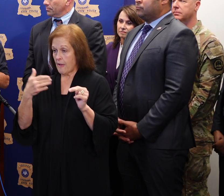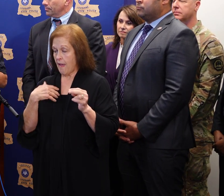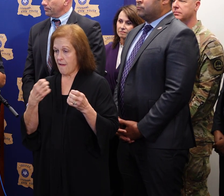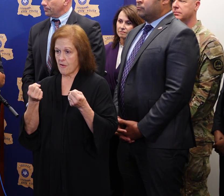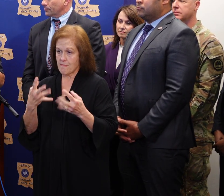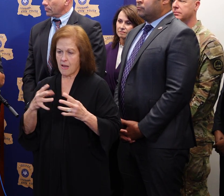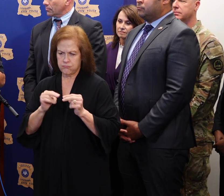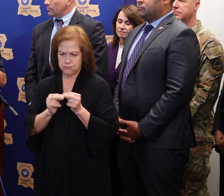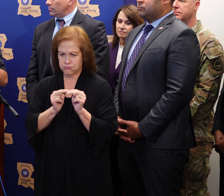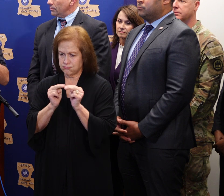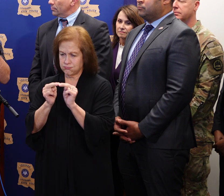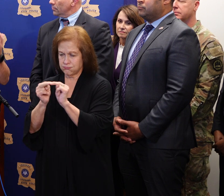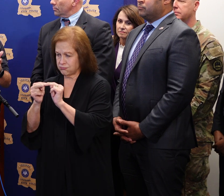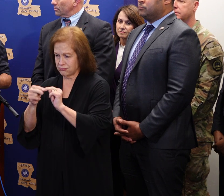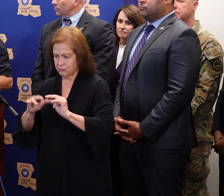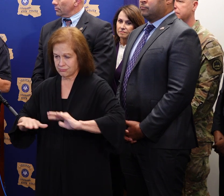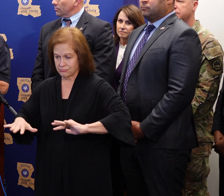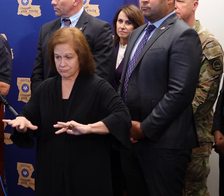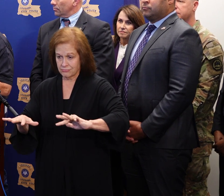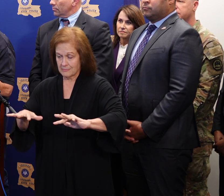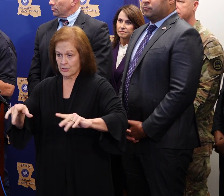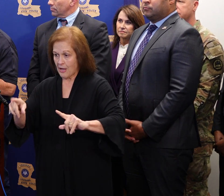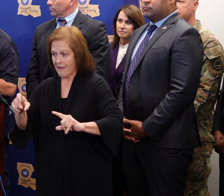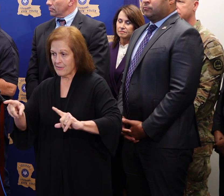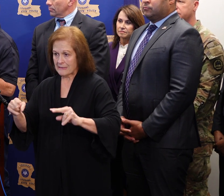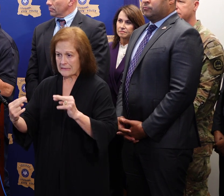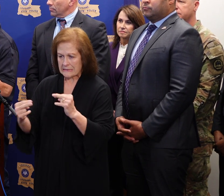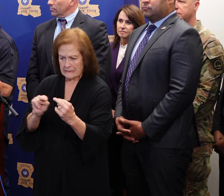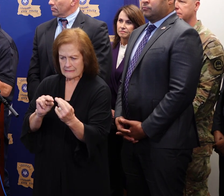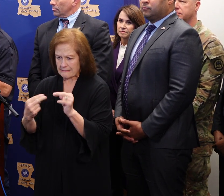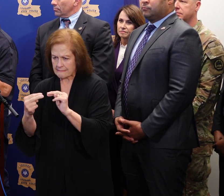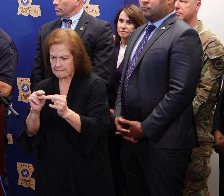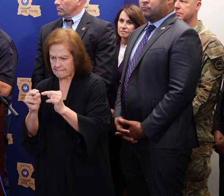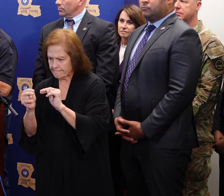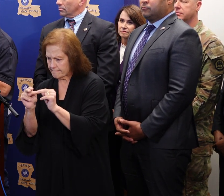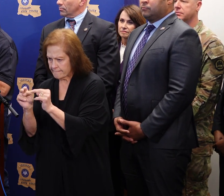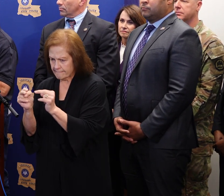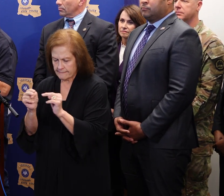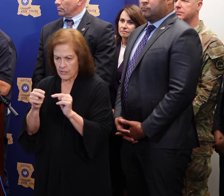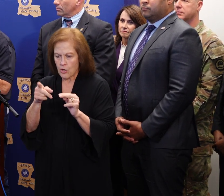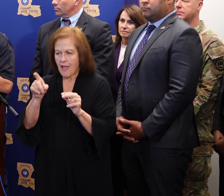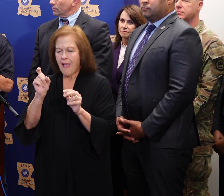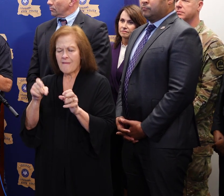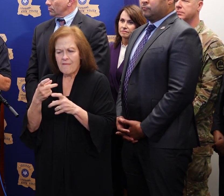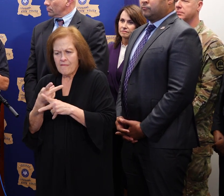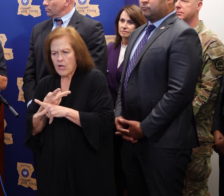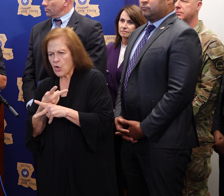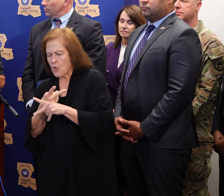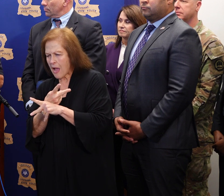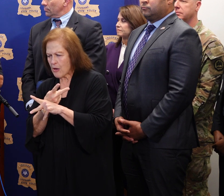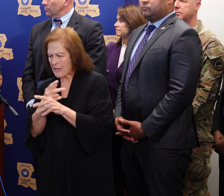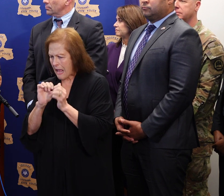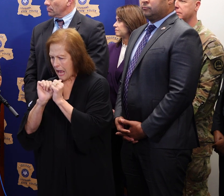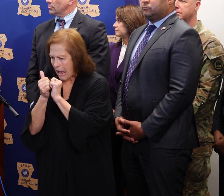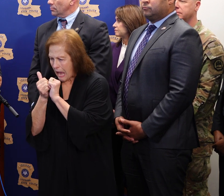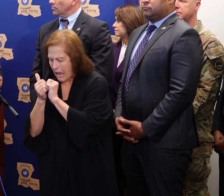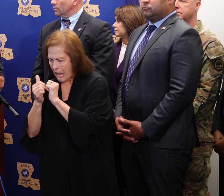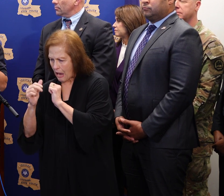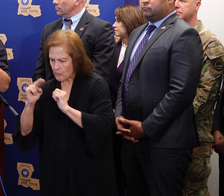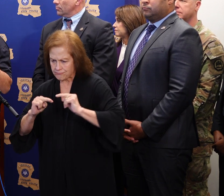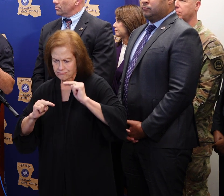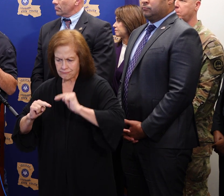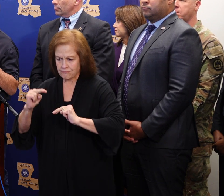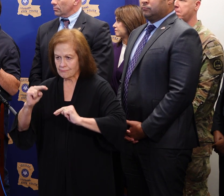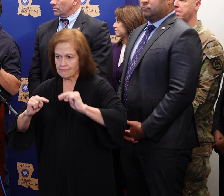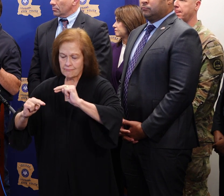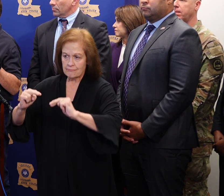1,000-piece jigsaw puzzle and you empty the box, and you've got to start sifting through those pieces. And you